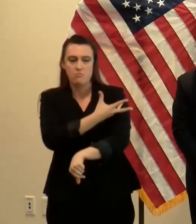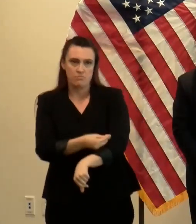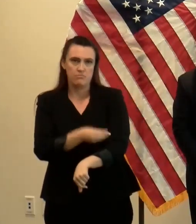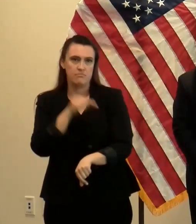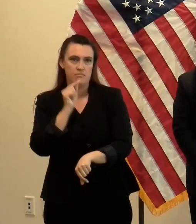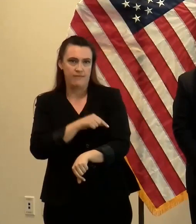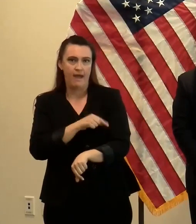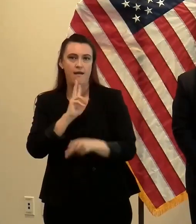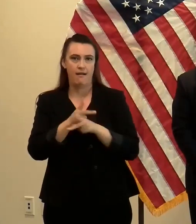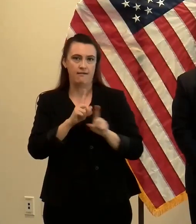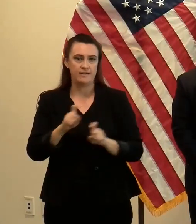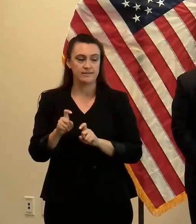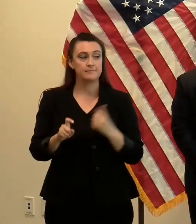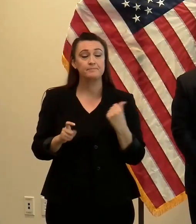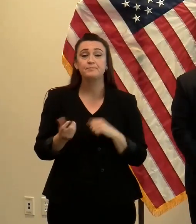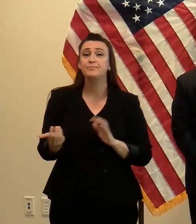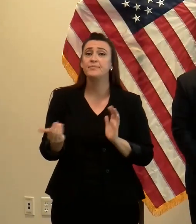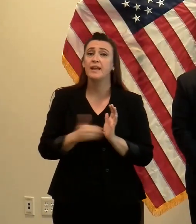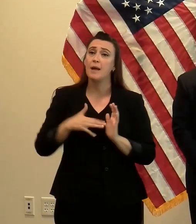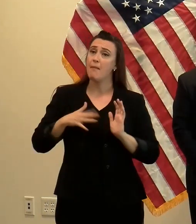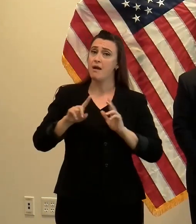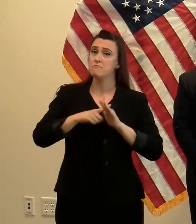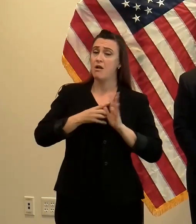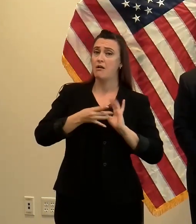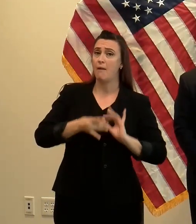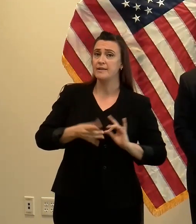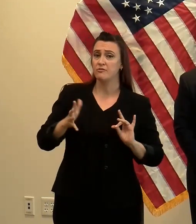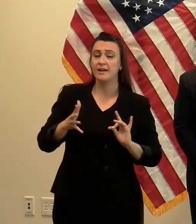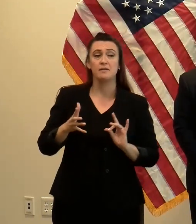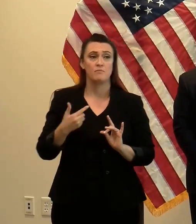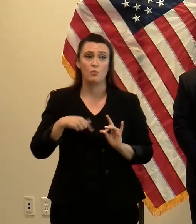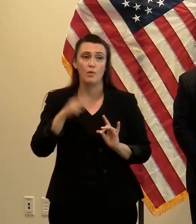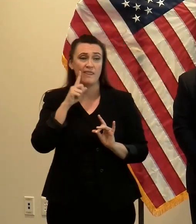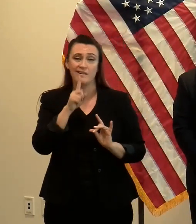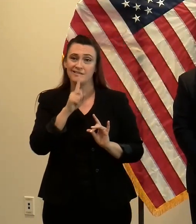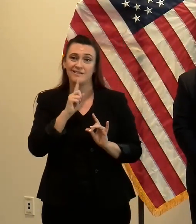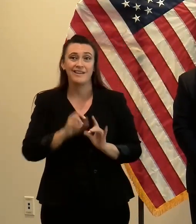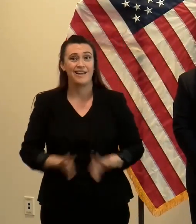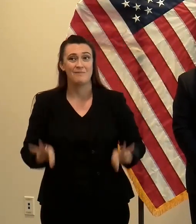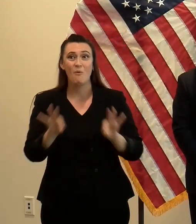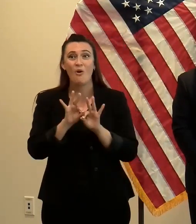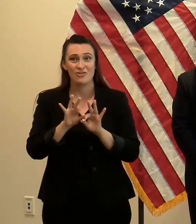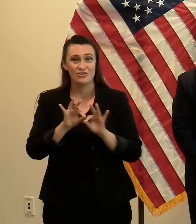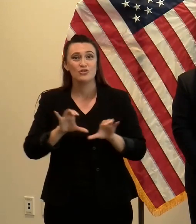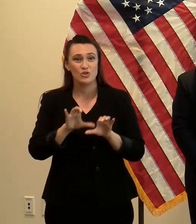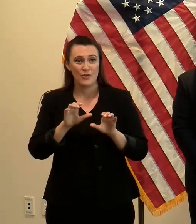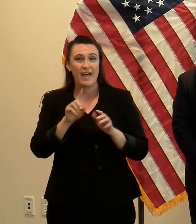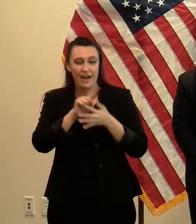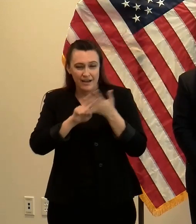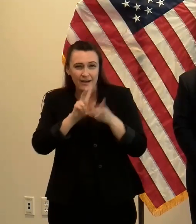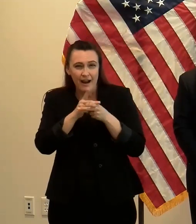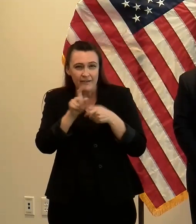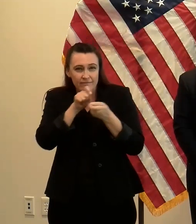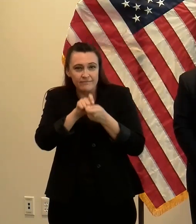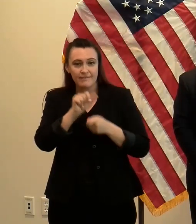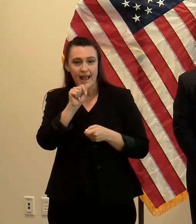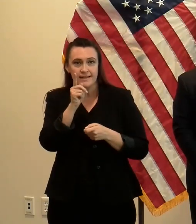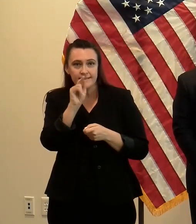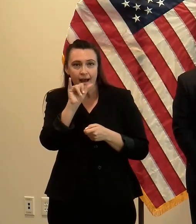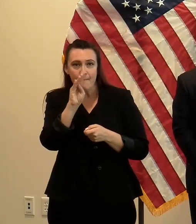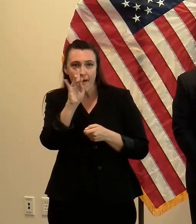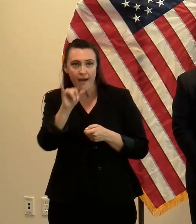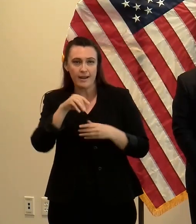Yeah, as I said in my opening comments, we think it's really important to get antibody testing done.